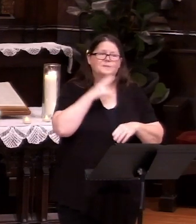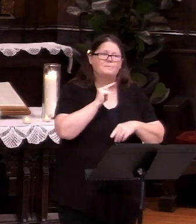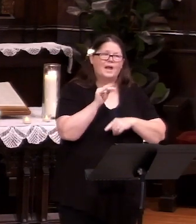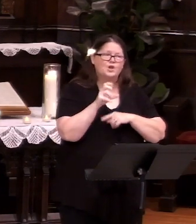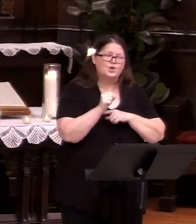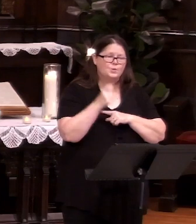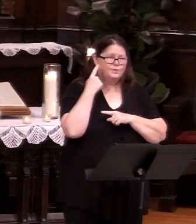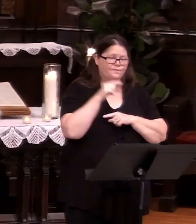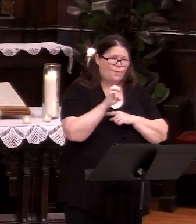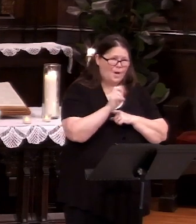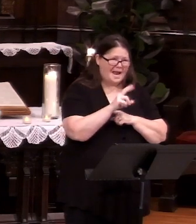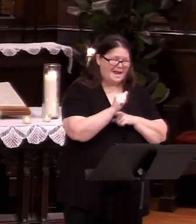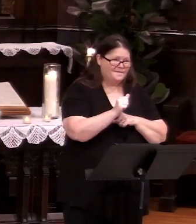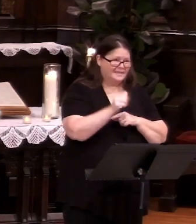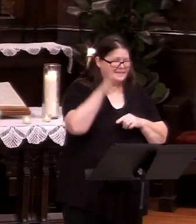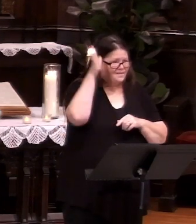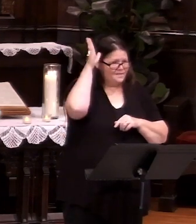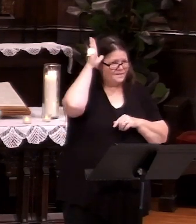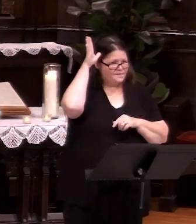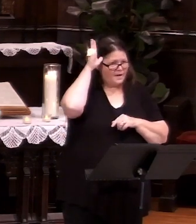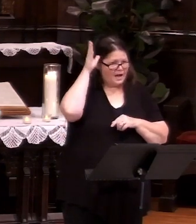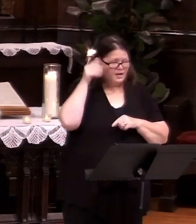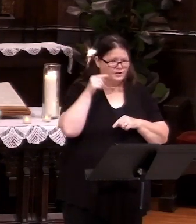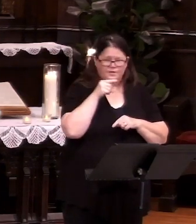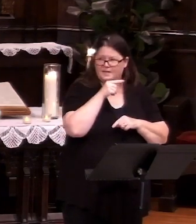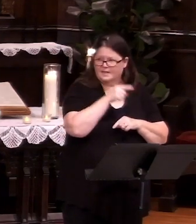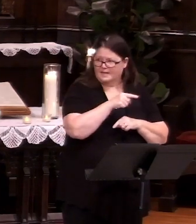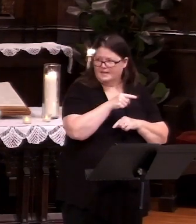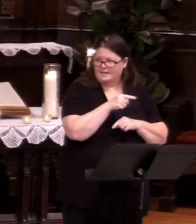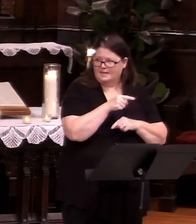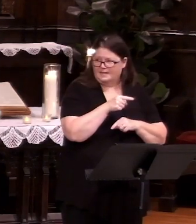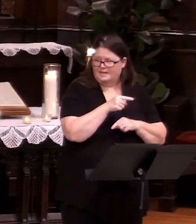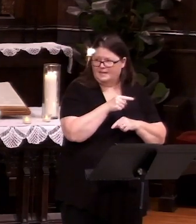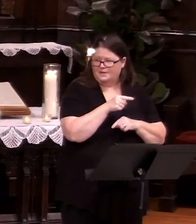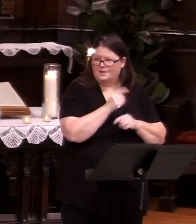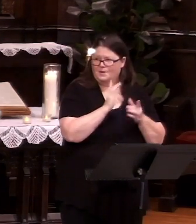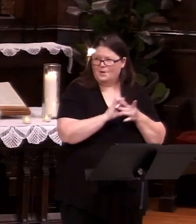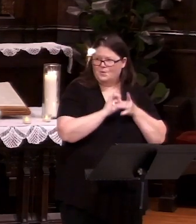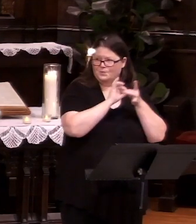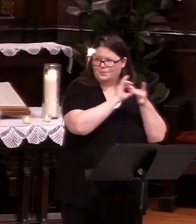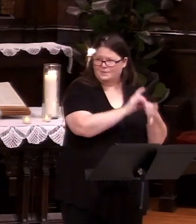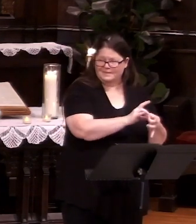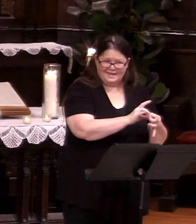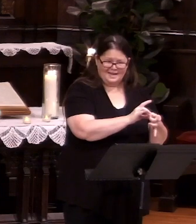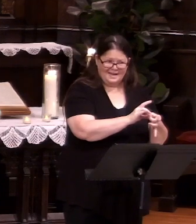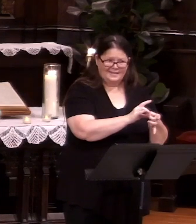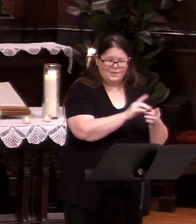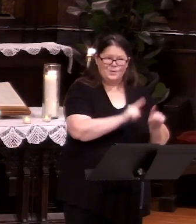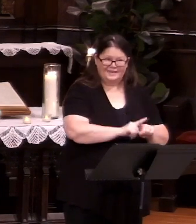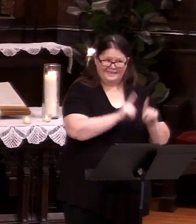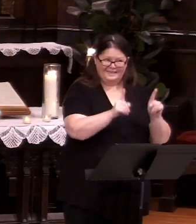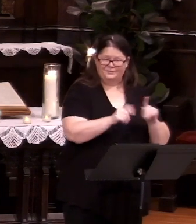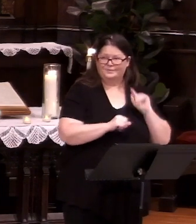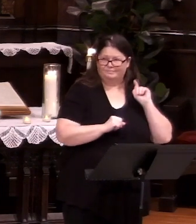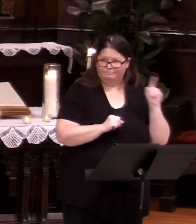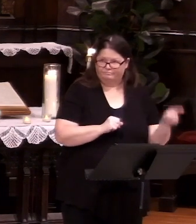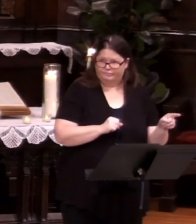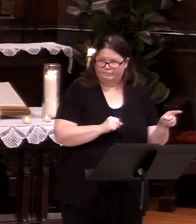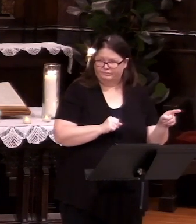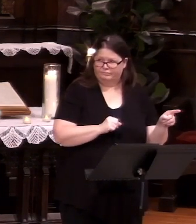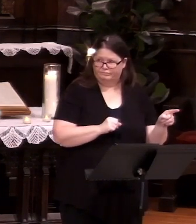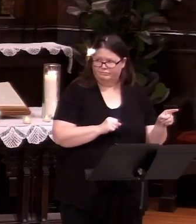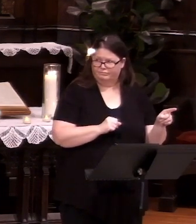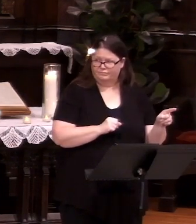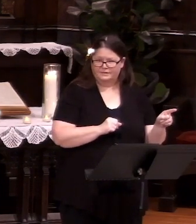for Eva's father, Juan, who was solidly affiliated with the conservatives. Ultimately, this